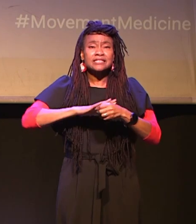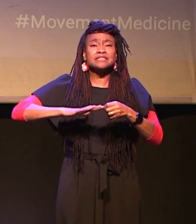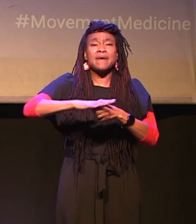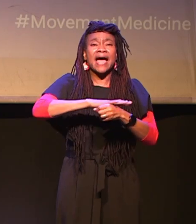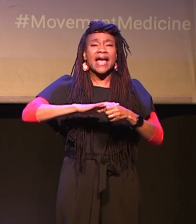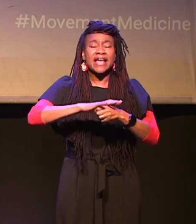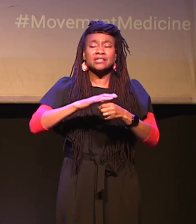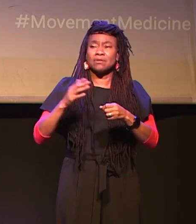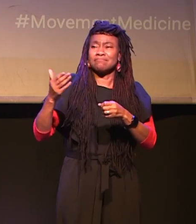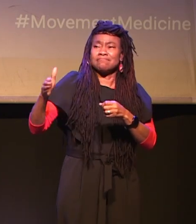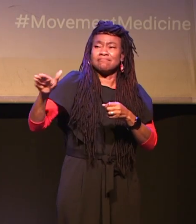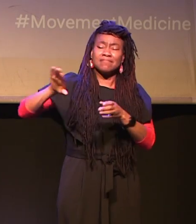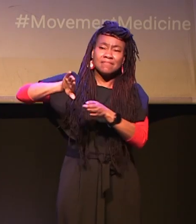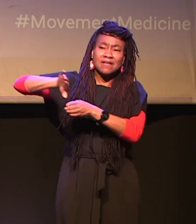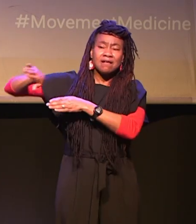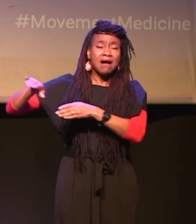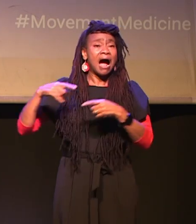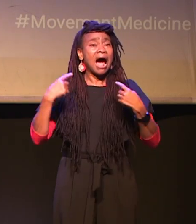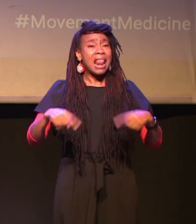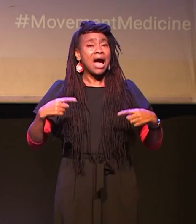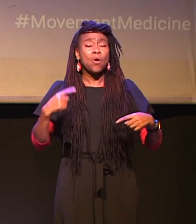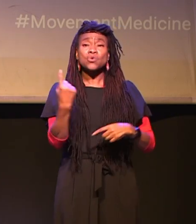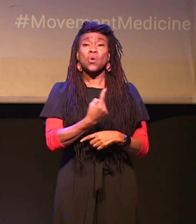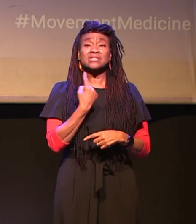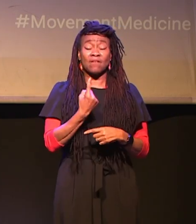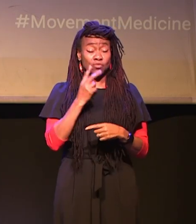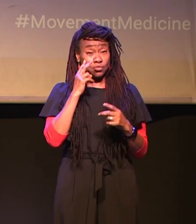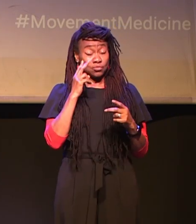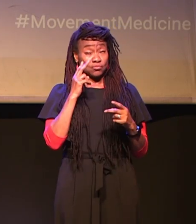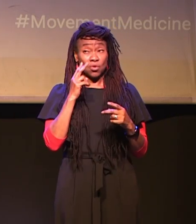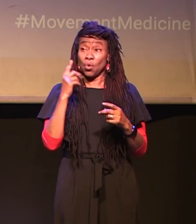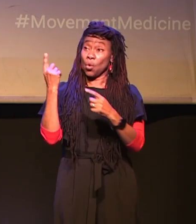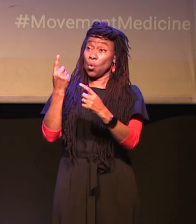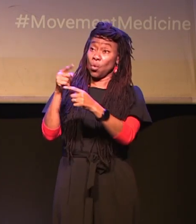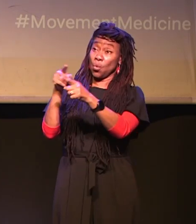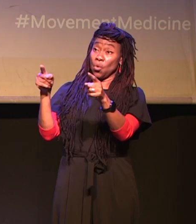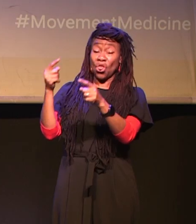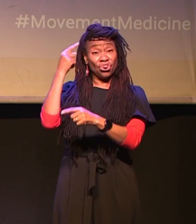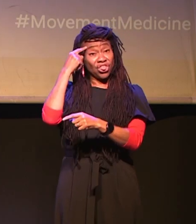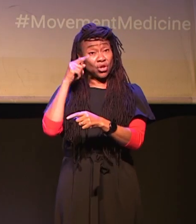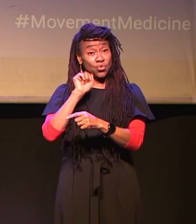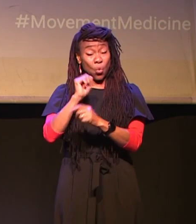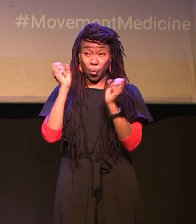to allow yourself to look weird to the people that already think you're weird.